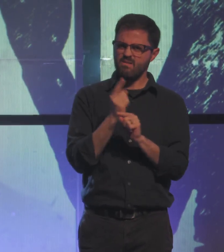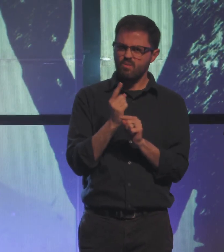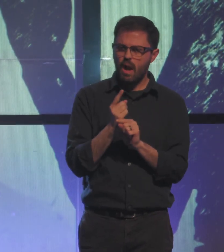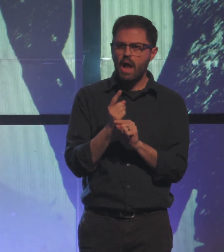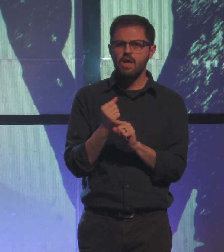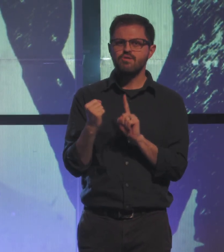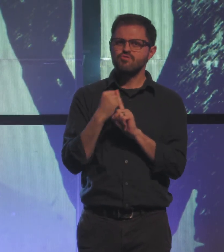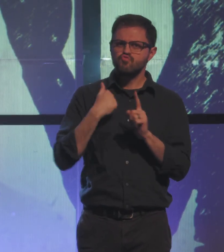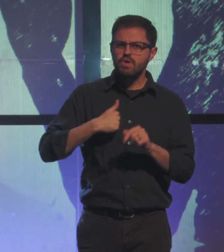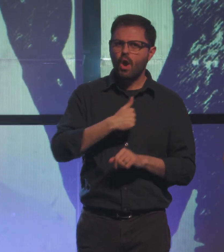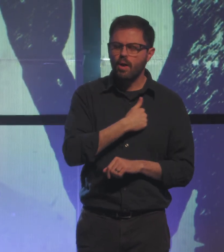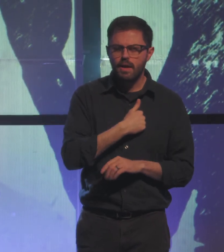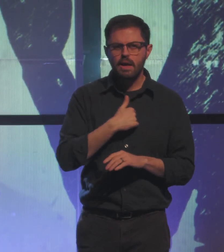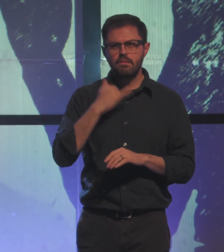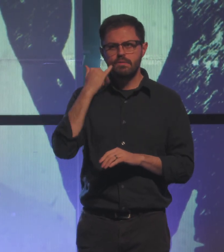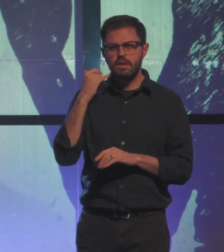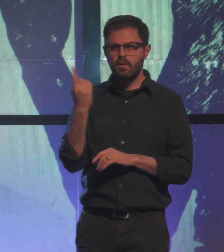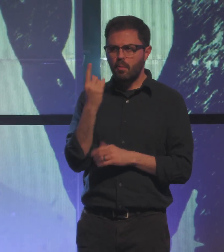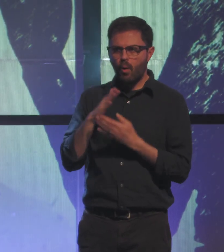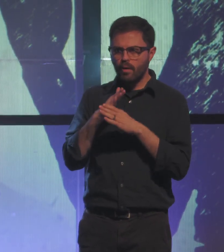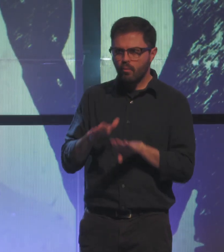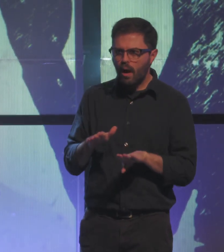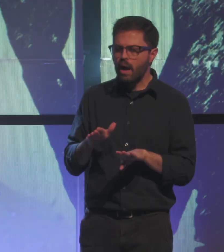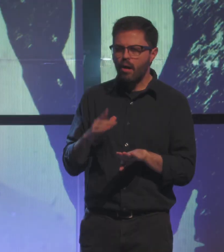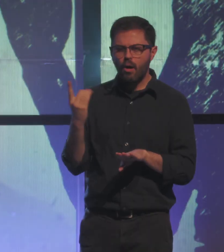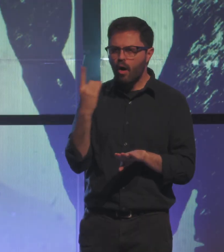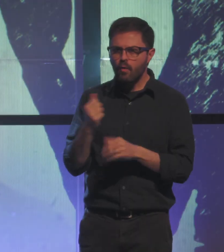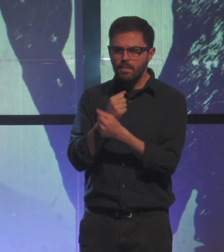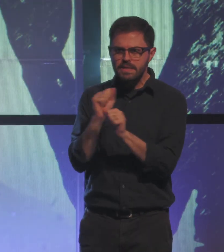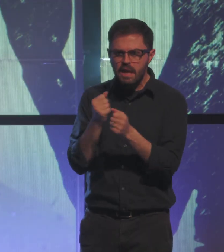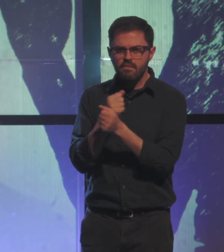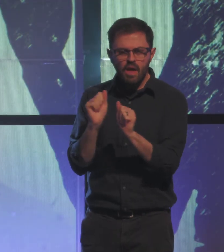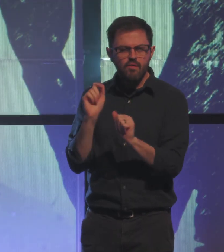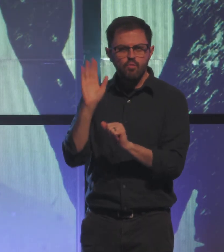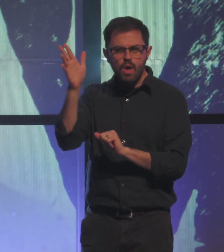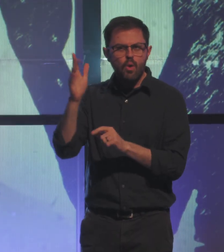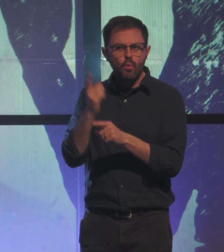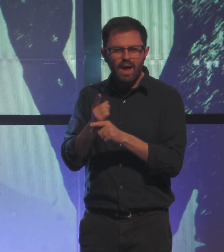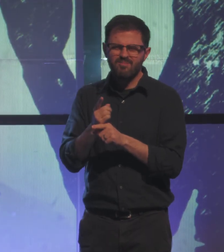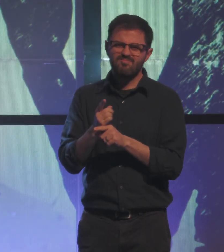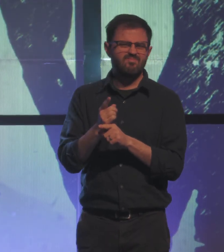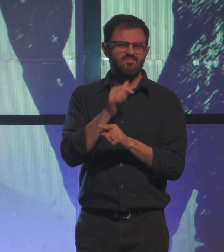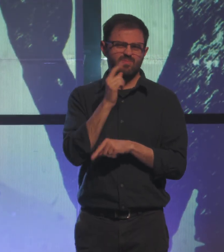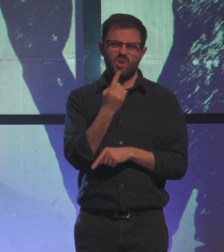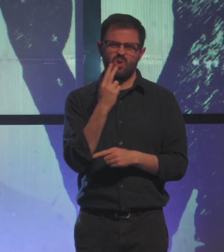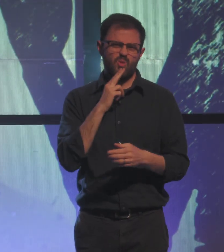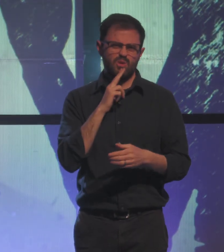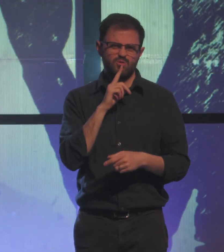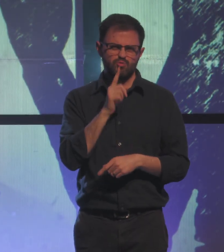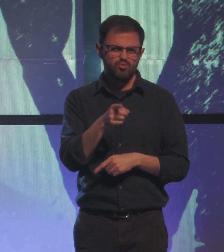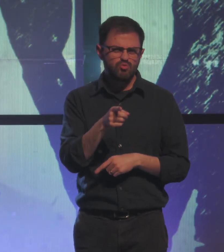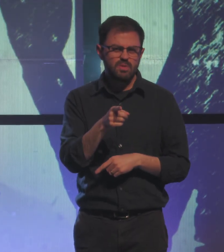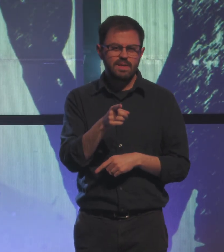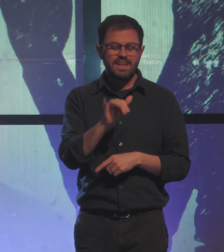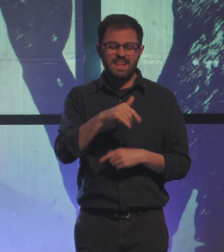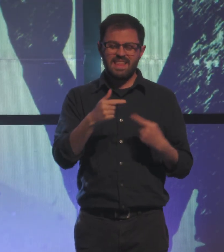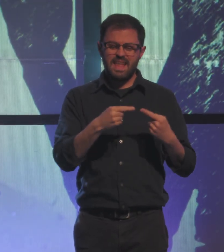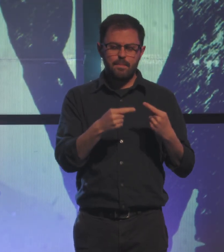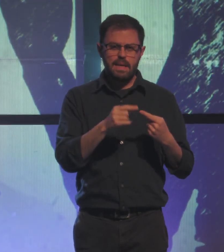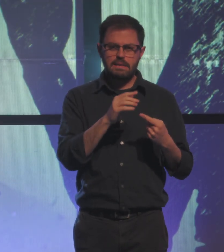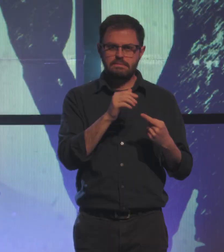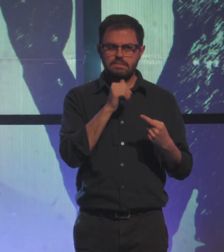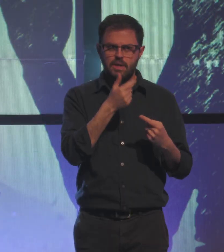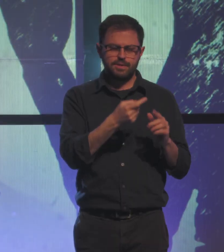stay quiet, I'll be okay, I'm safe that way. But that's not the case, is it? The pain, it doesn't go